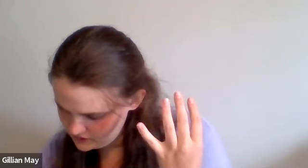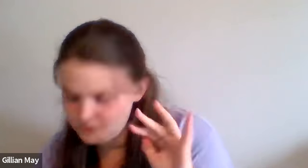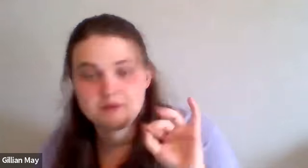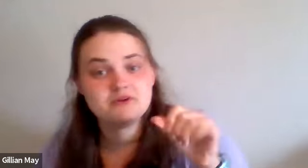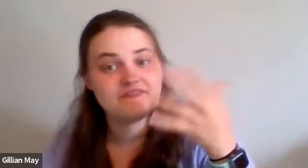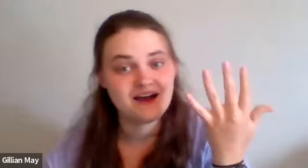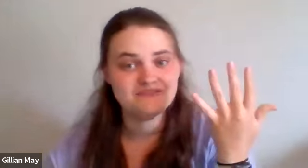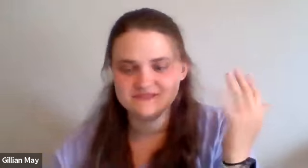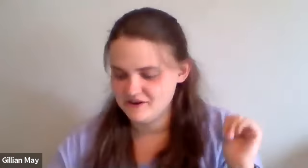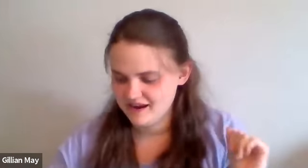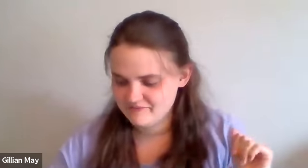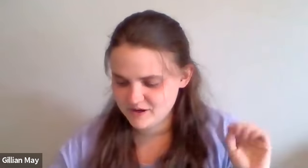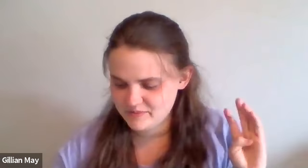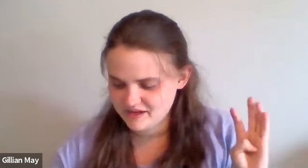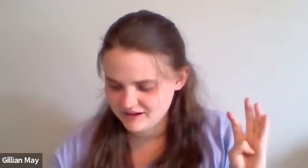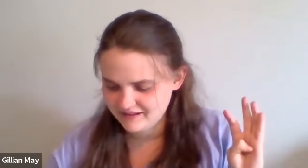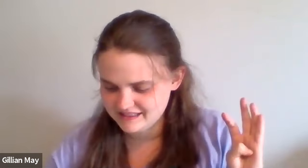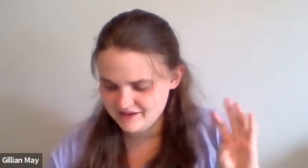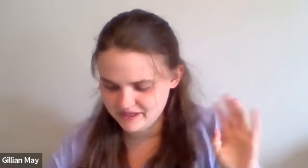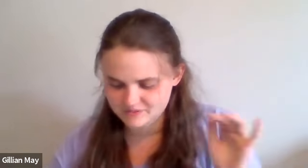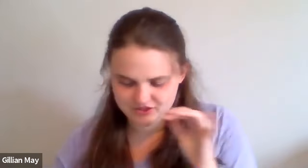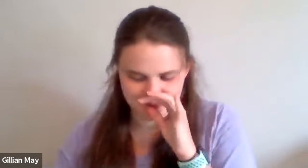No, number 5. Sorry, I'm very big on, I like to have my numbers correct.